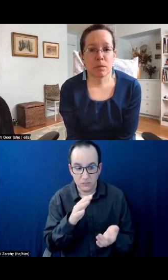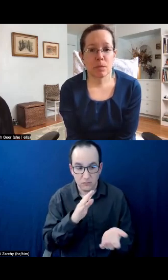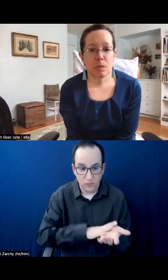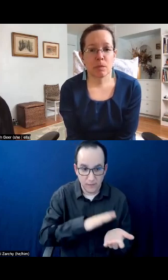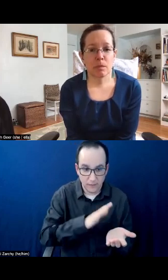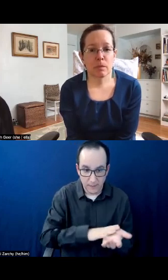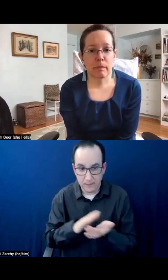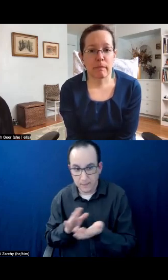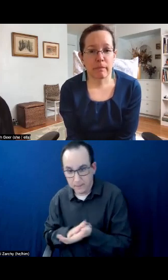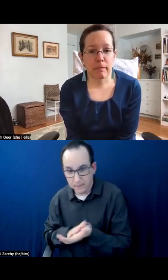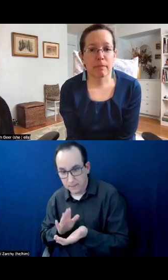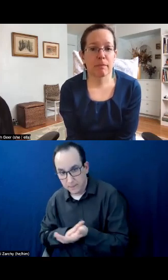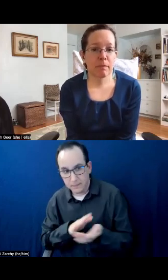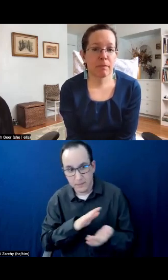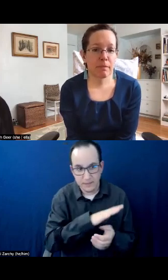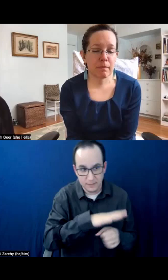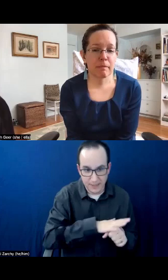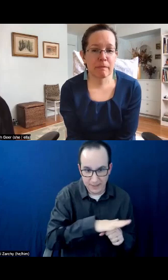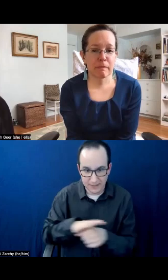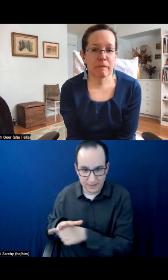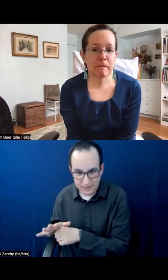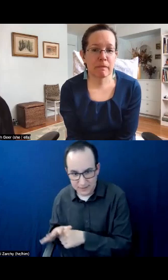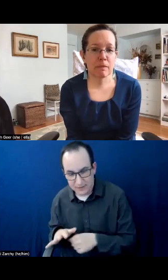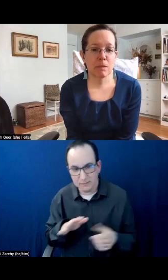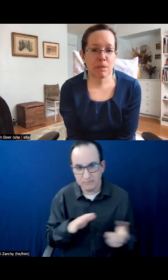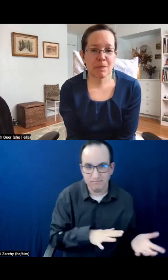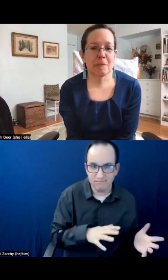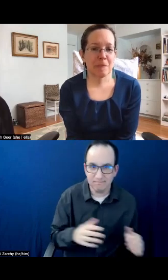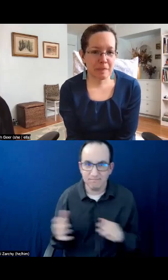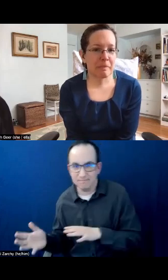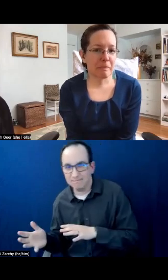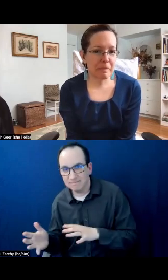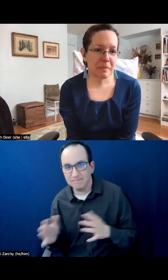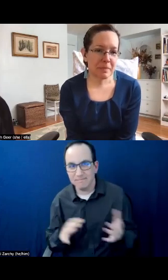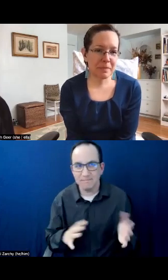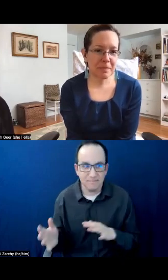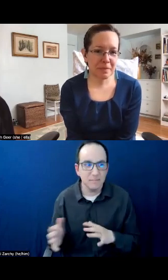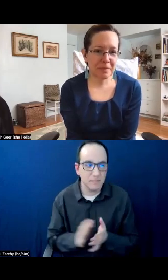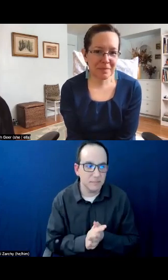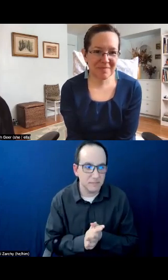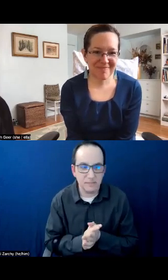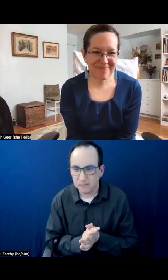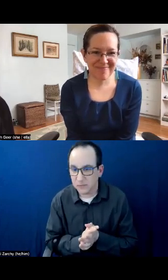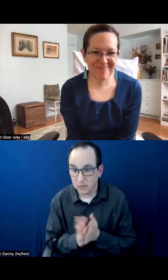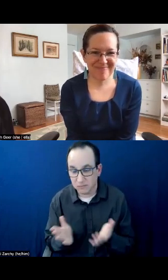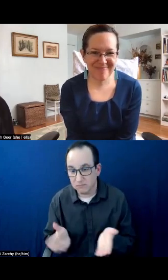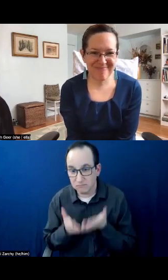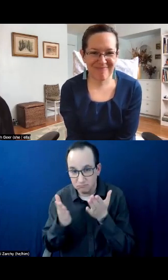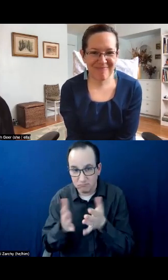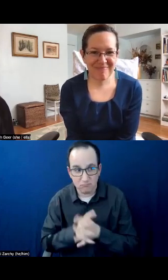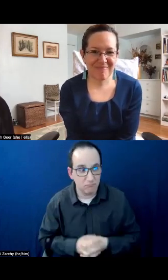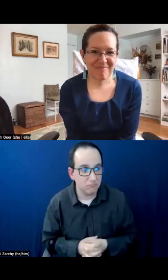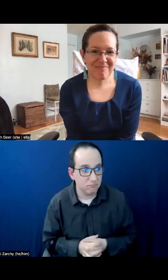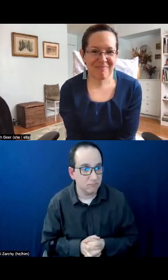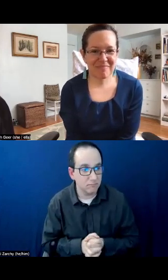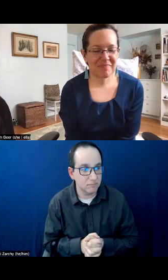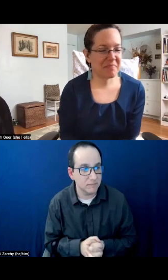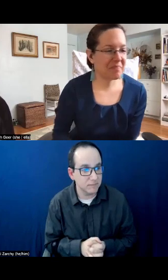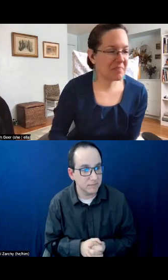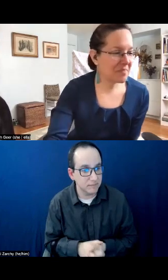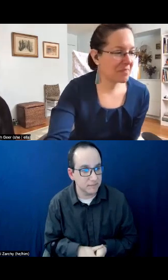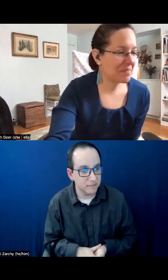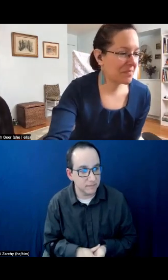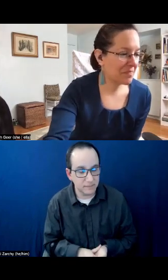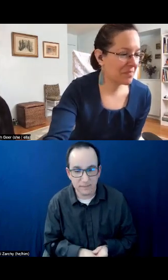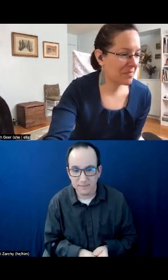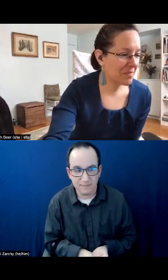this. They use rhythm and space to put on a show for children, so